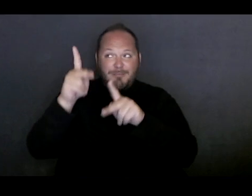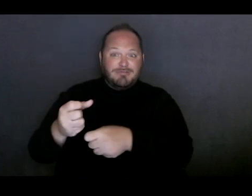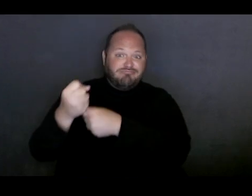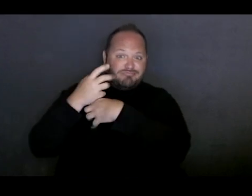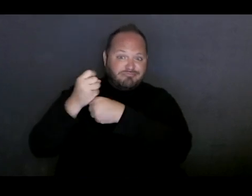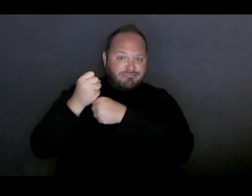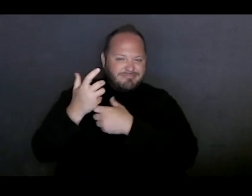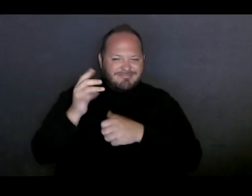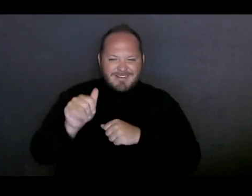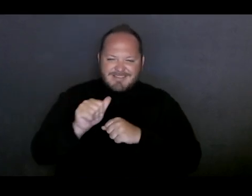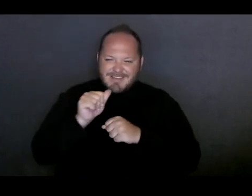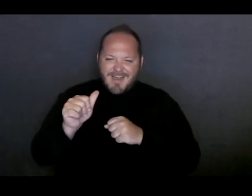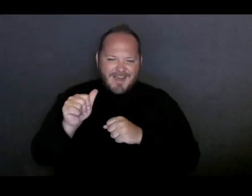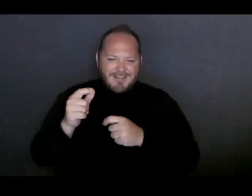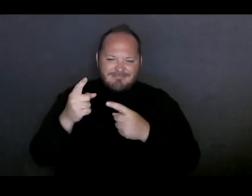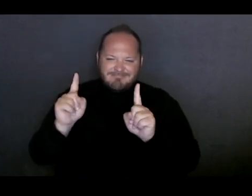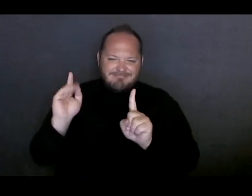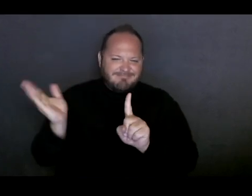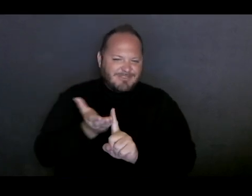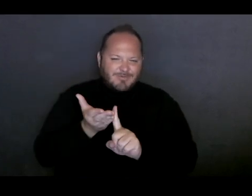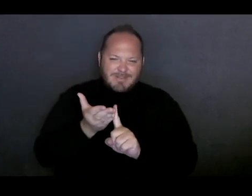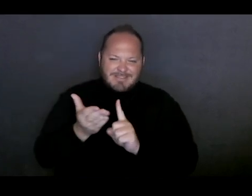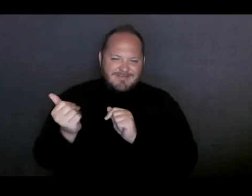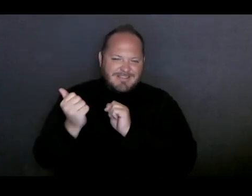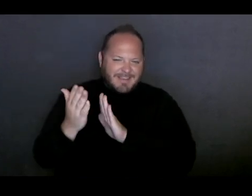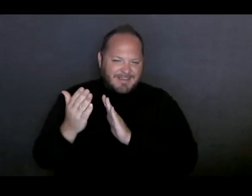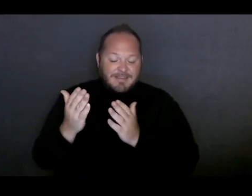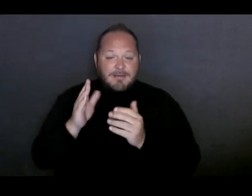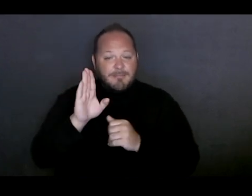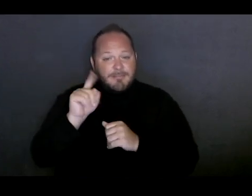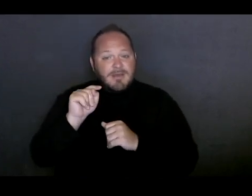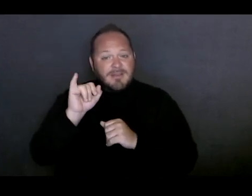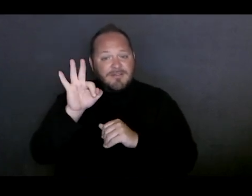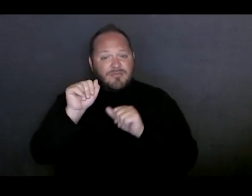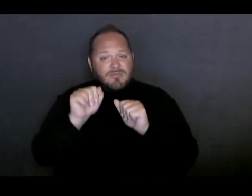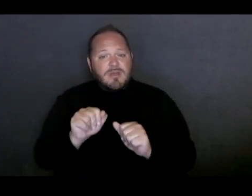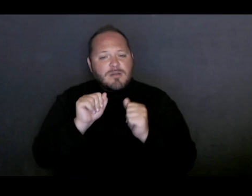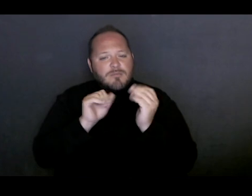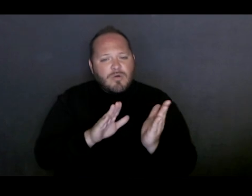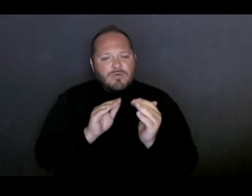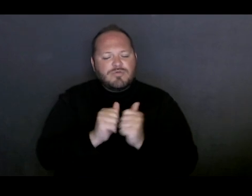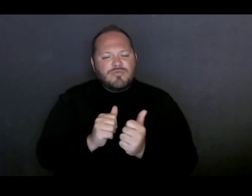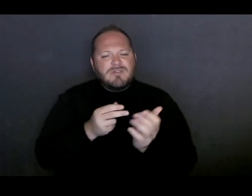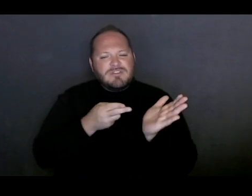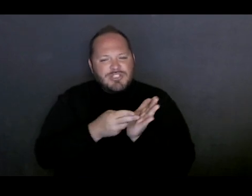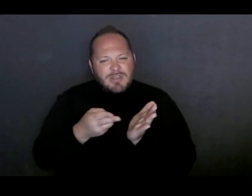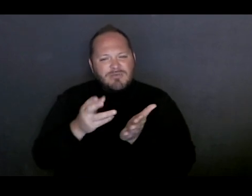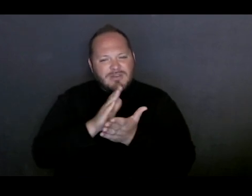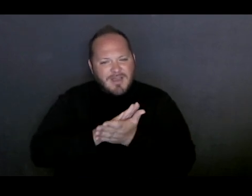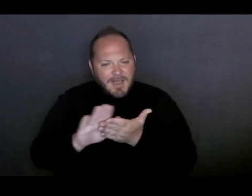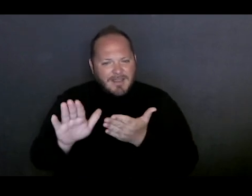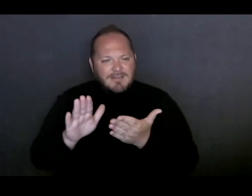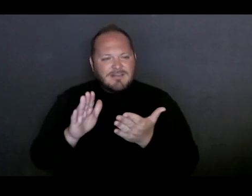Um, but if you can approach people in genuine kindness and care and empathy, that's going to be a lot